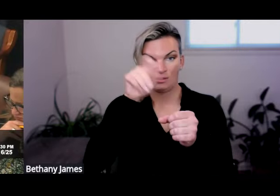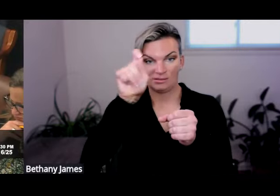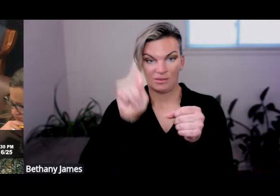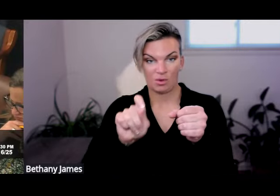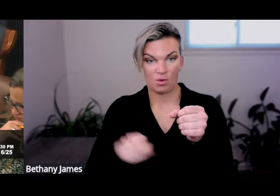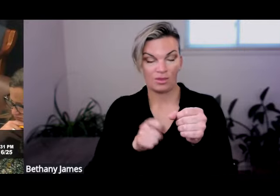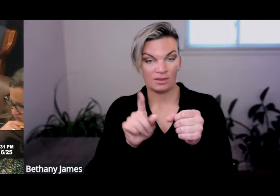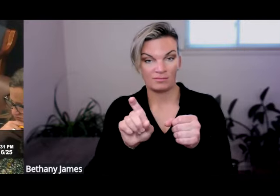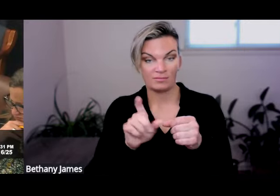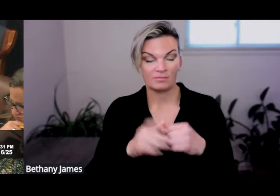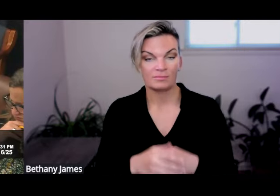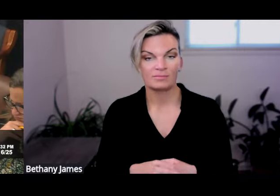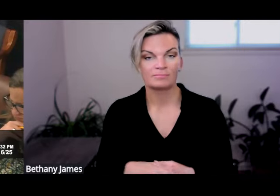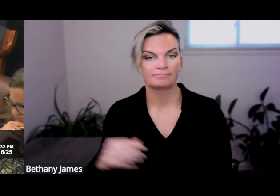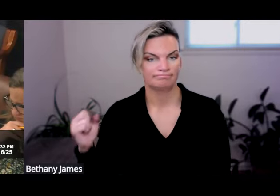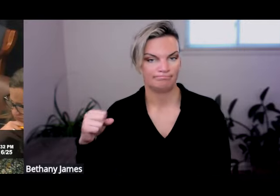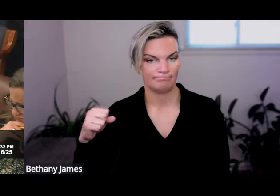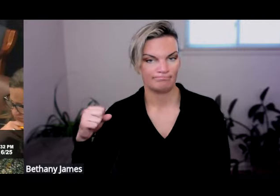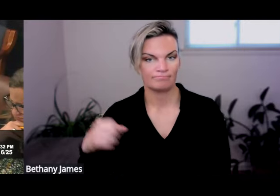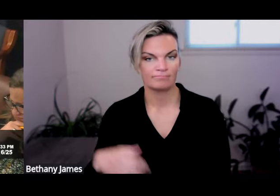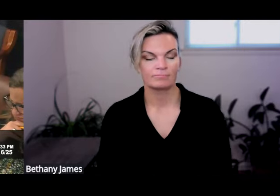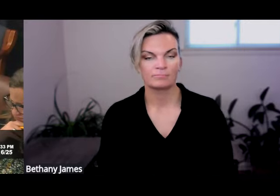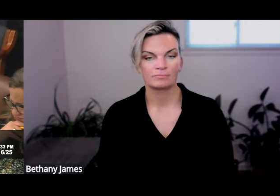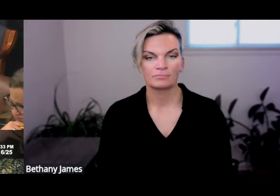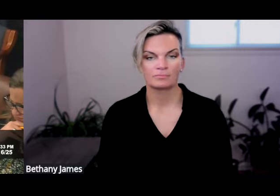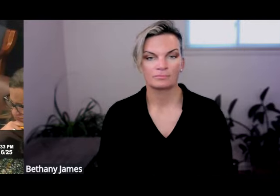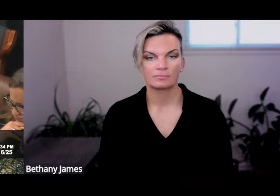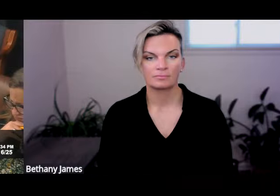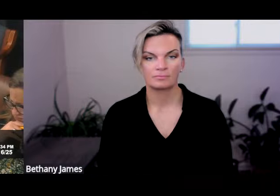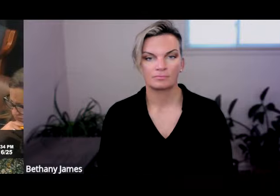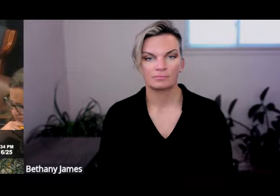and then I think you could